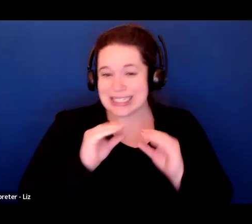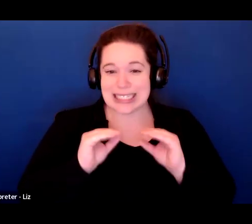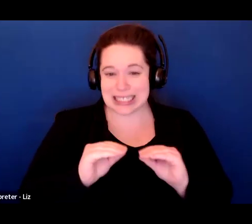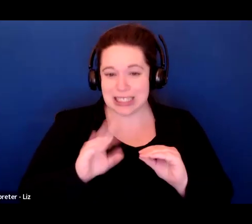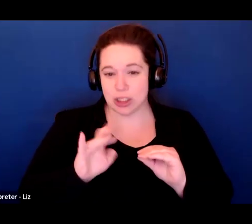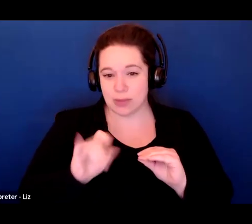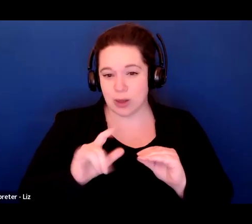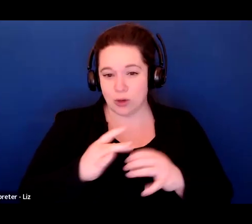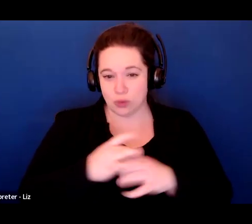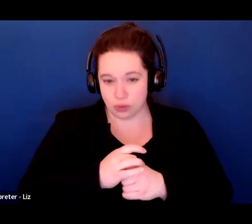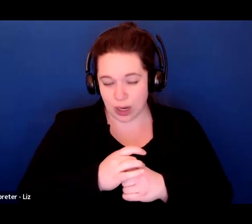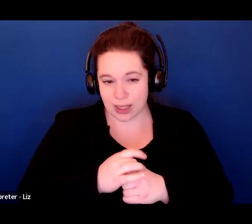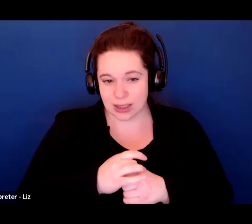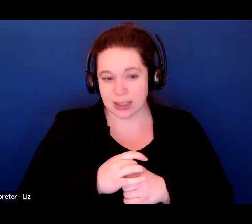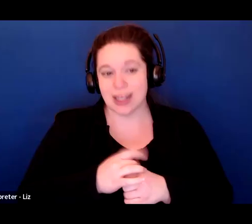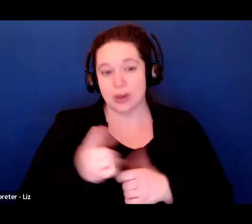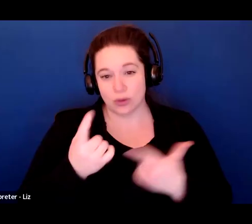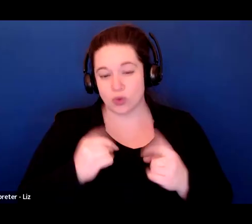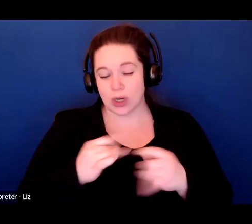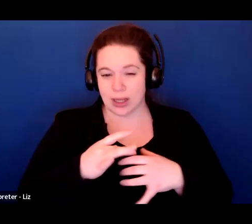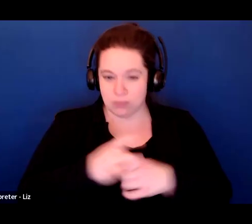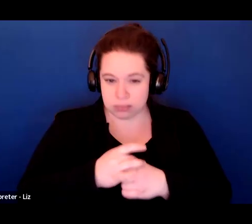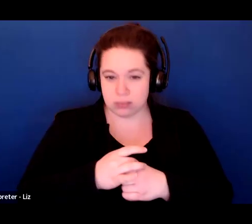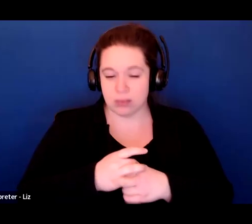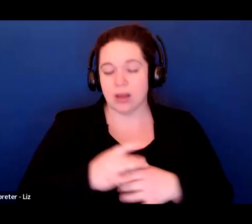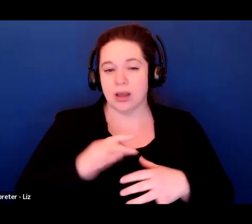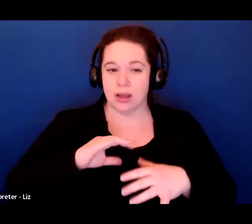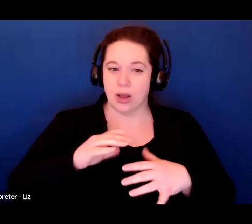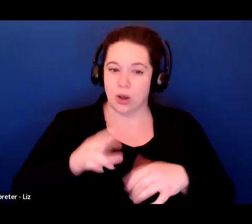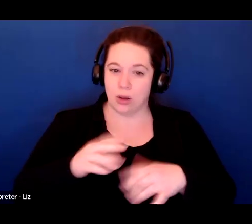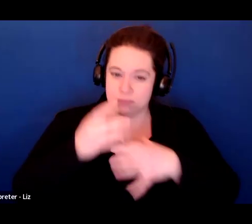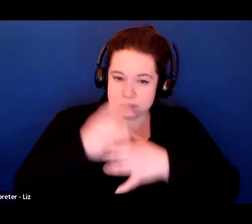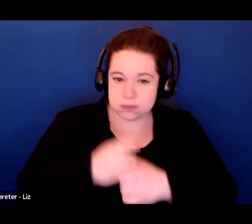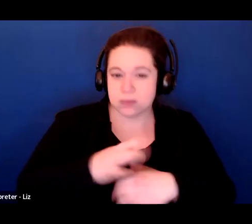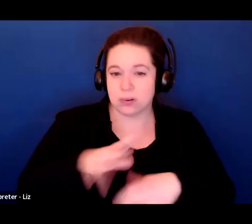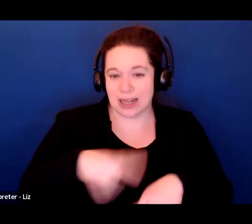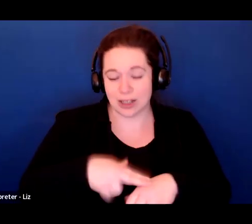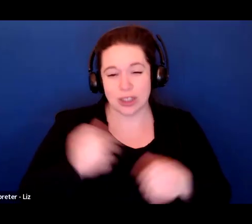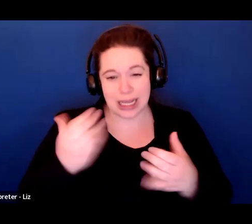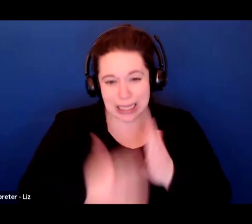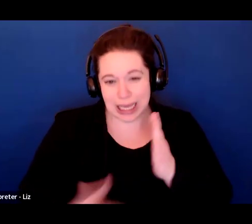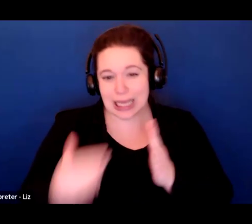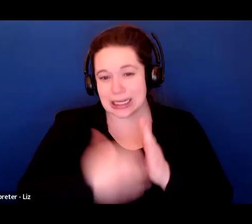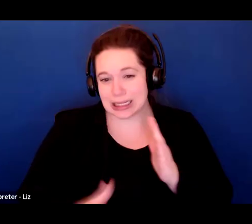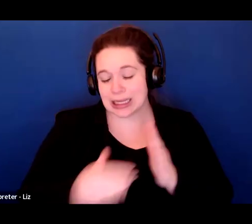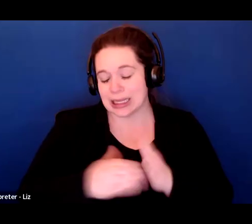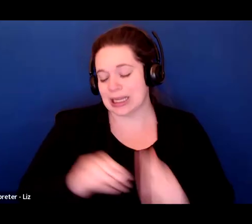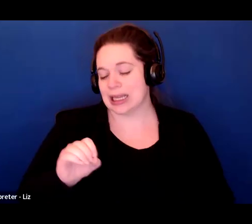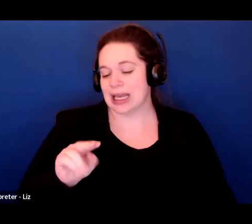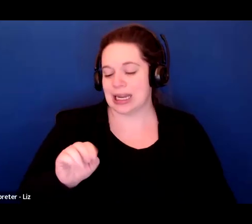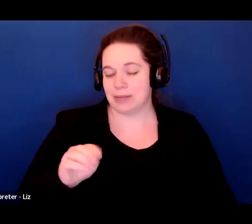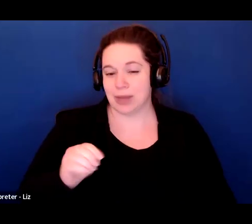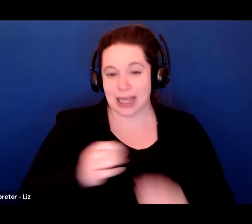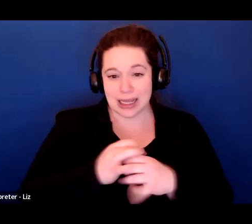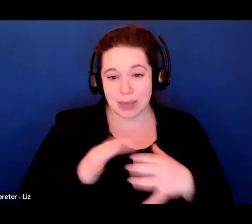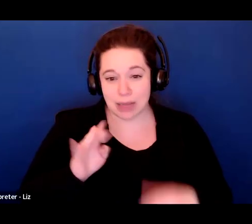to contract. And you're trying to get your bowel to work naturally. Too many enemas, it expands the bowel and your